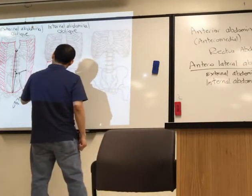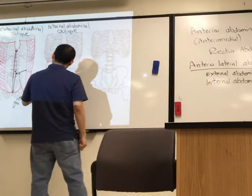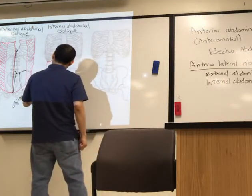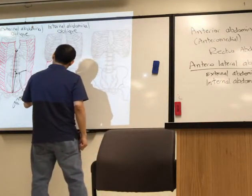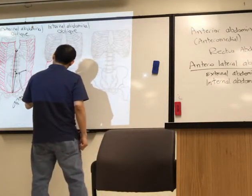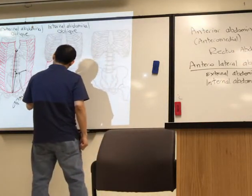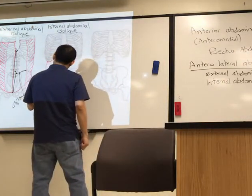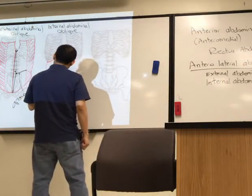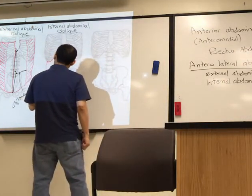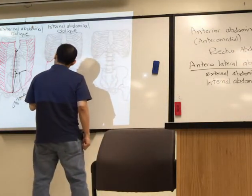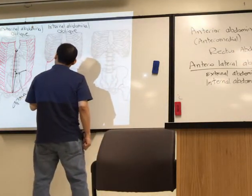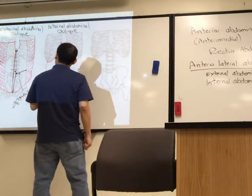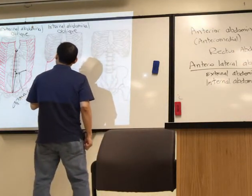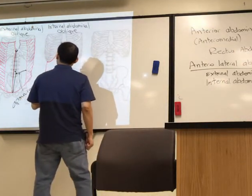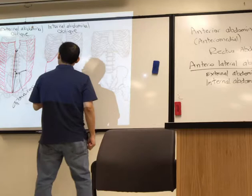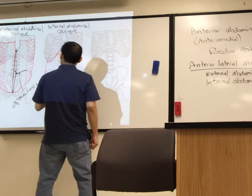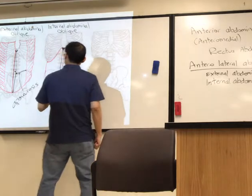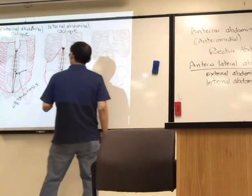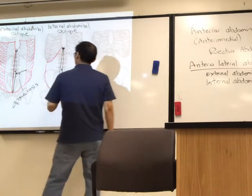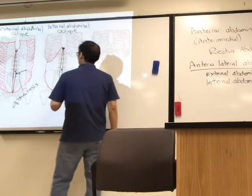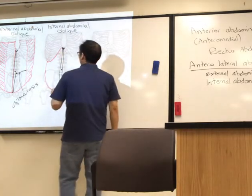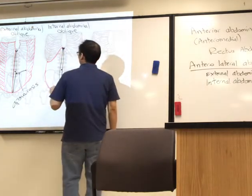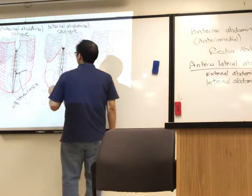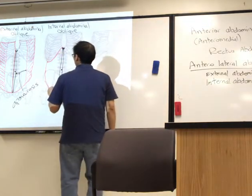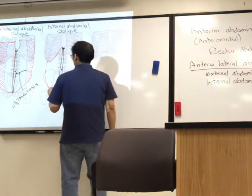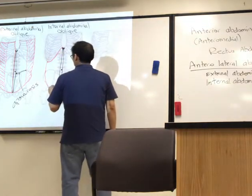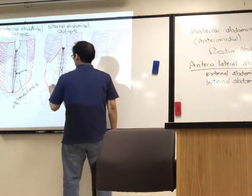It's going to go medially like that.